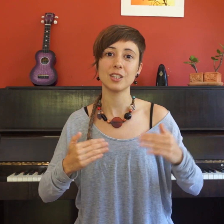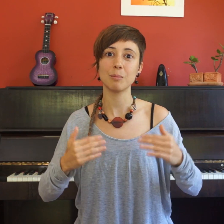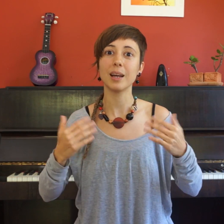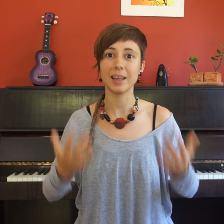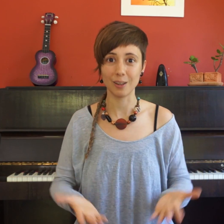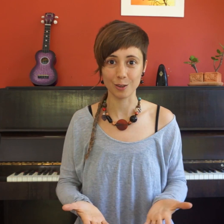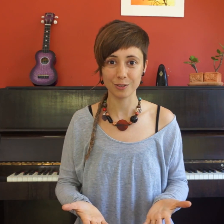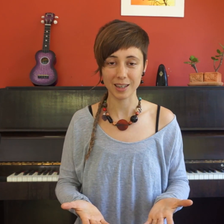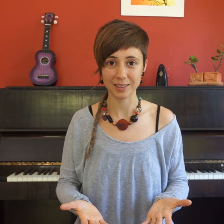relationship, and I love that.